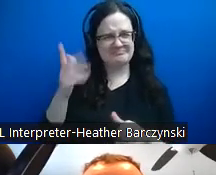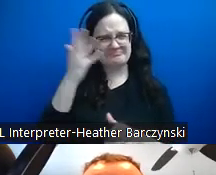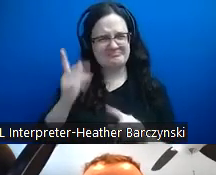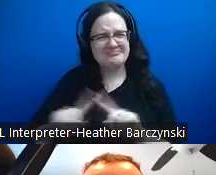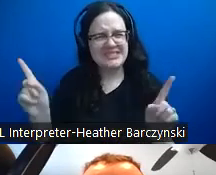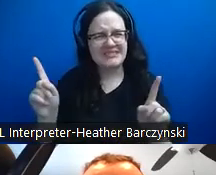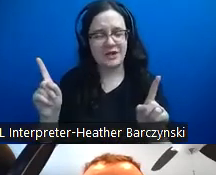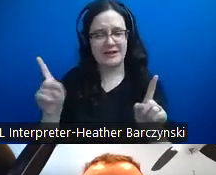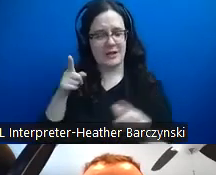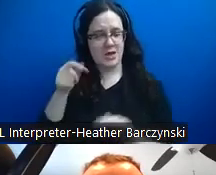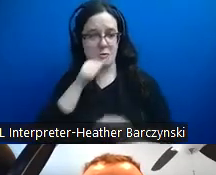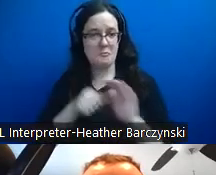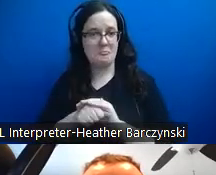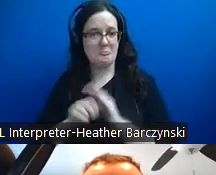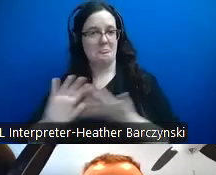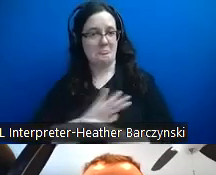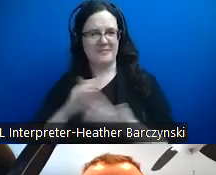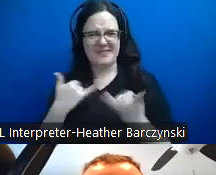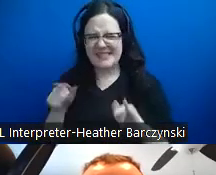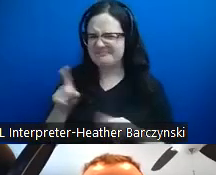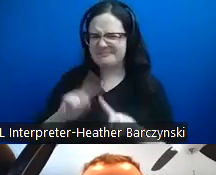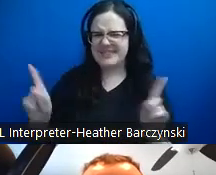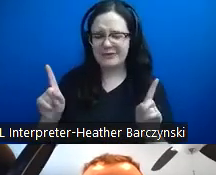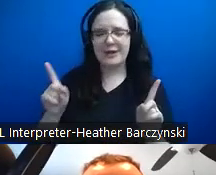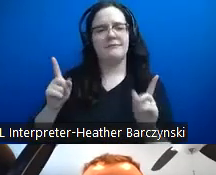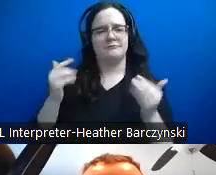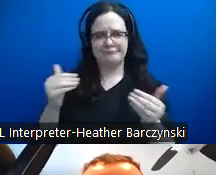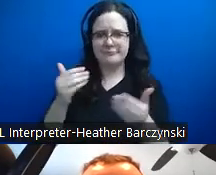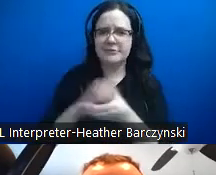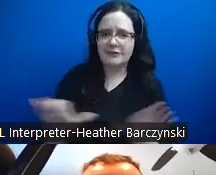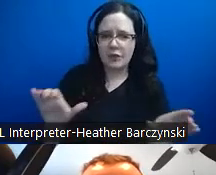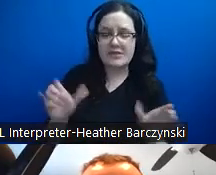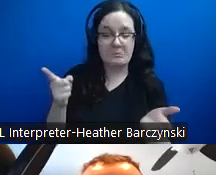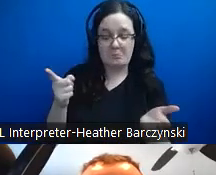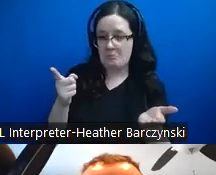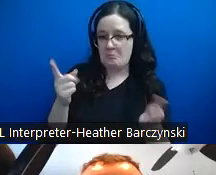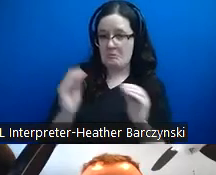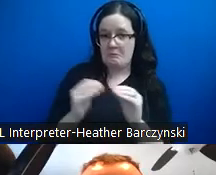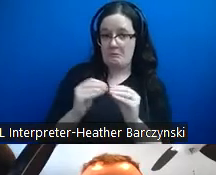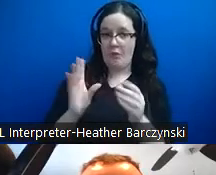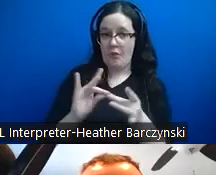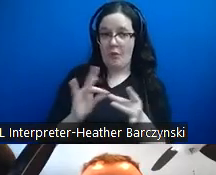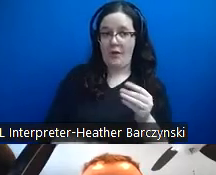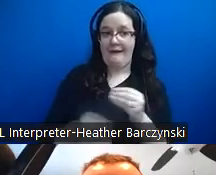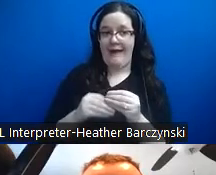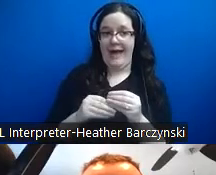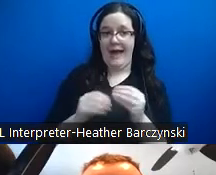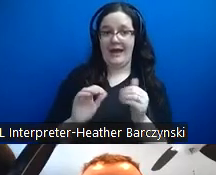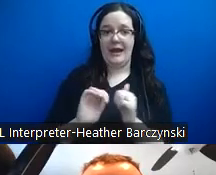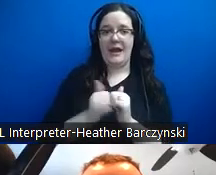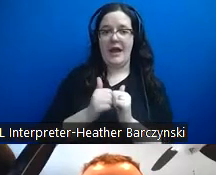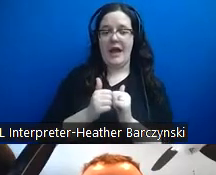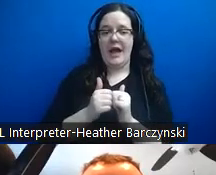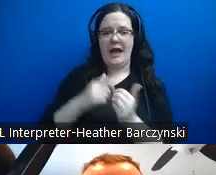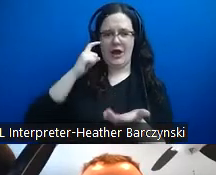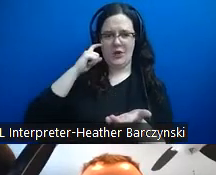you were hiding it. And then of course the divorce. But is there anything else that you can add? How you began to notice that that